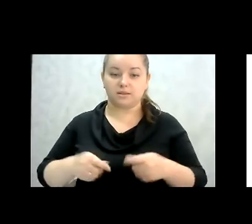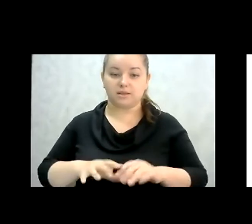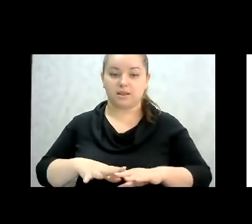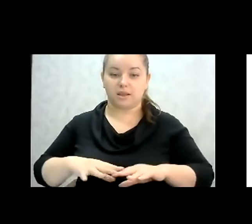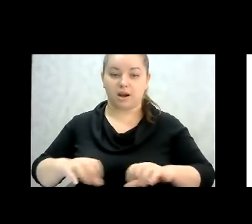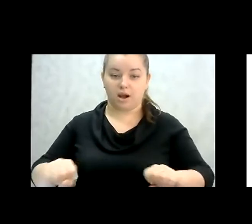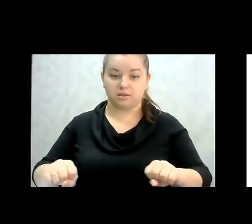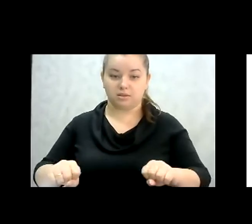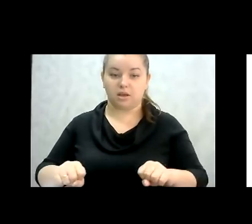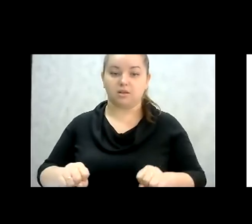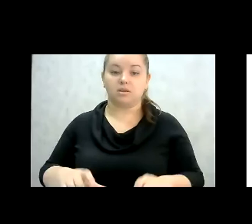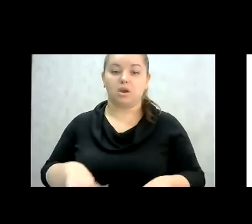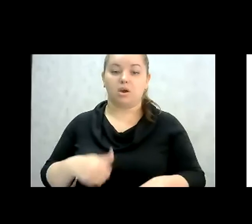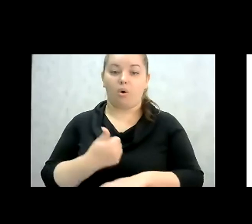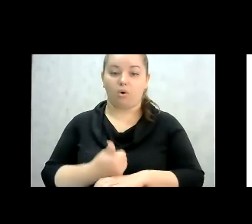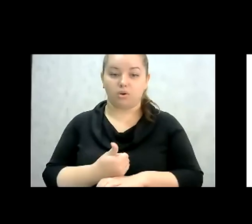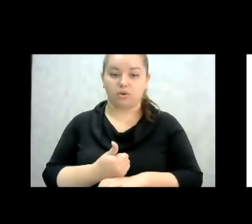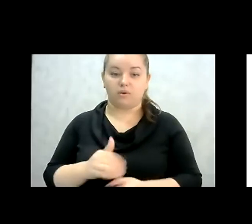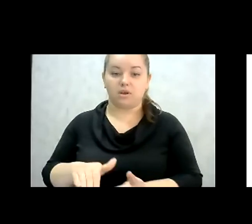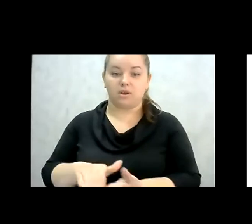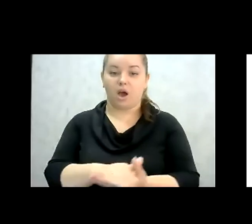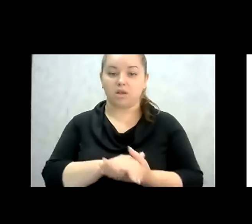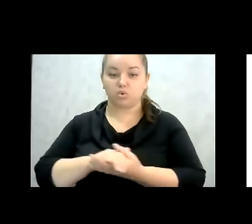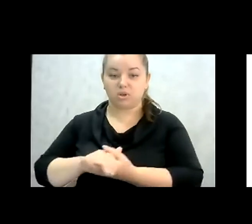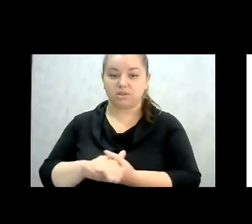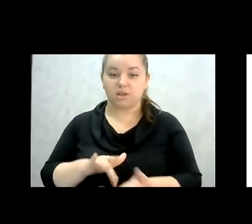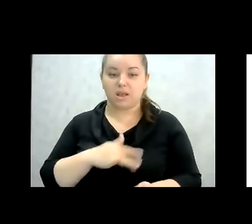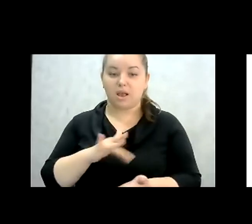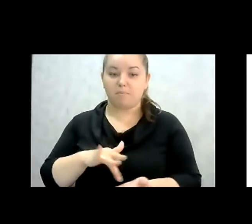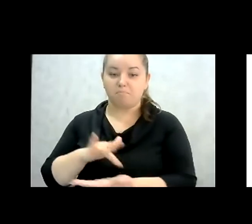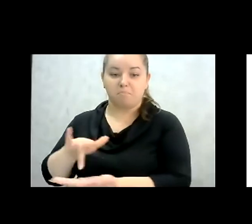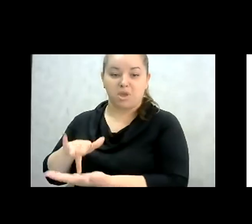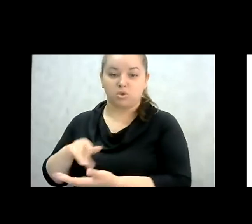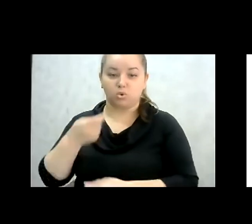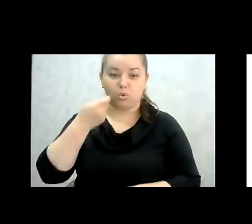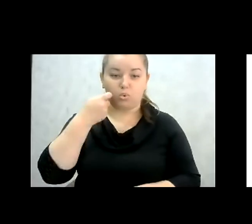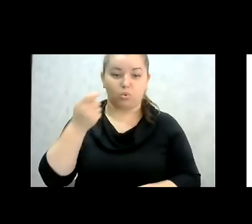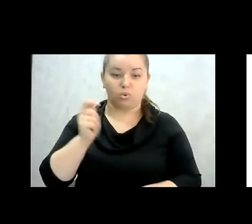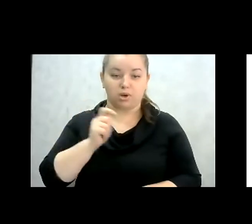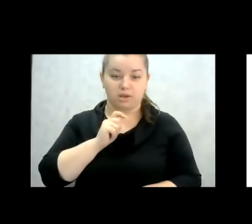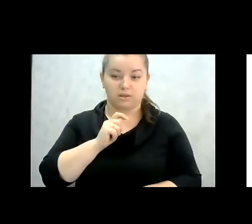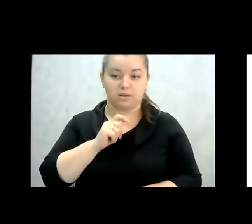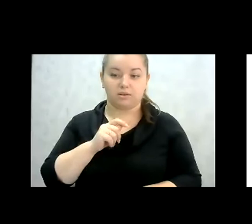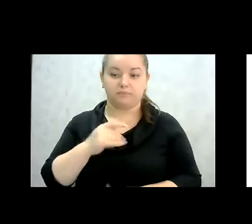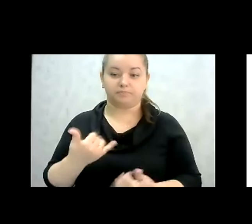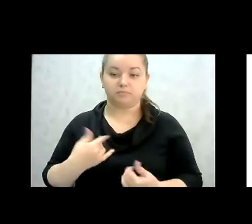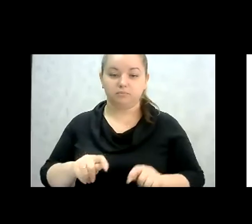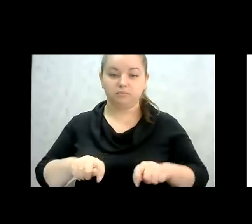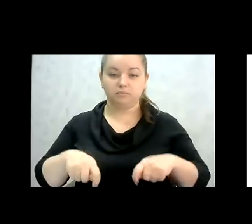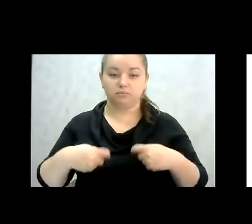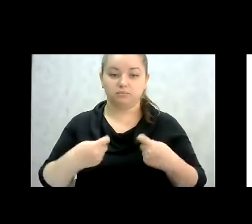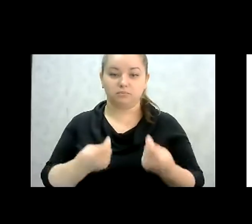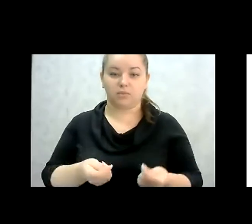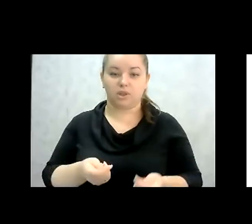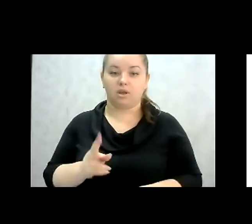And with that, I give the floor to Kia Castaldo, who is the election advisor with